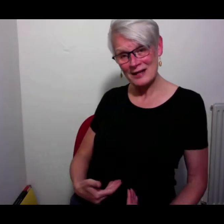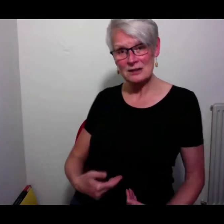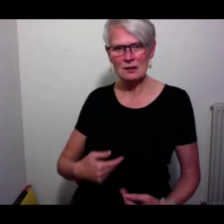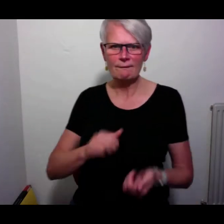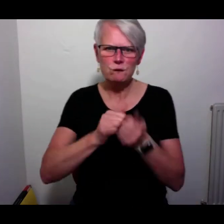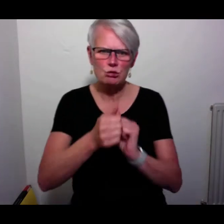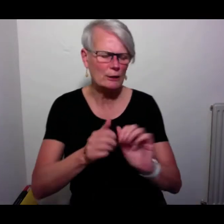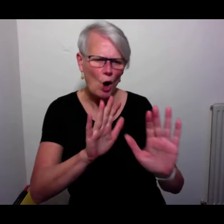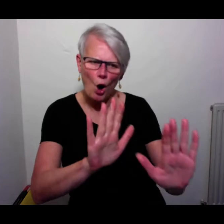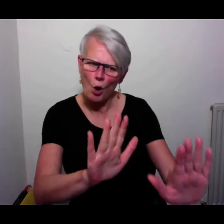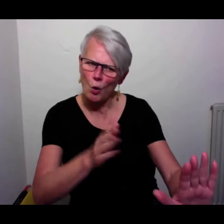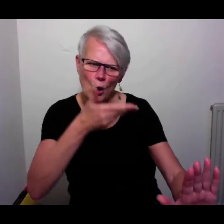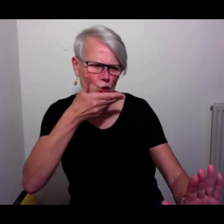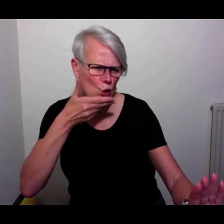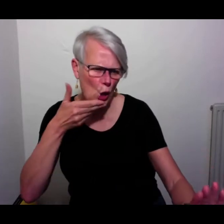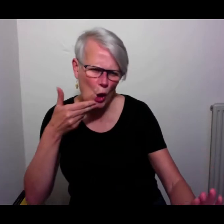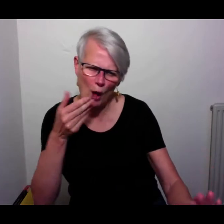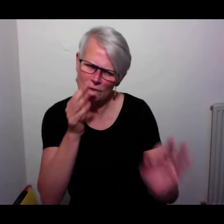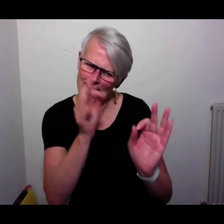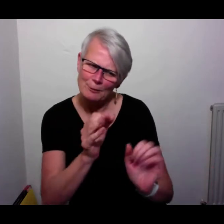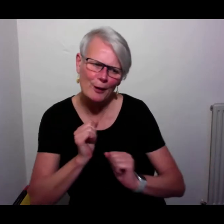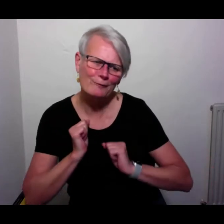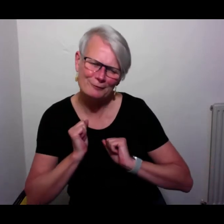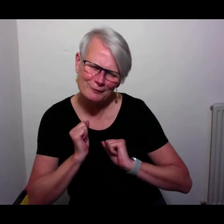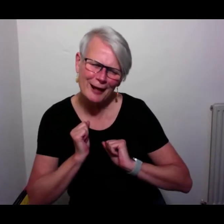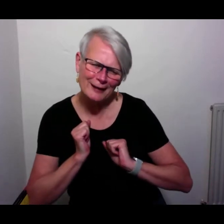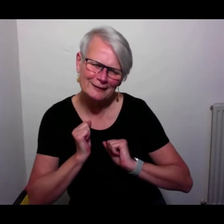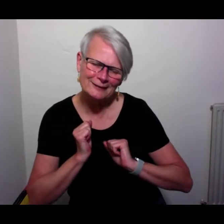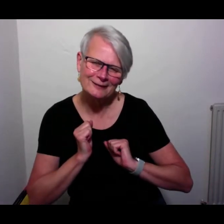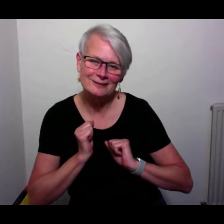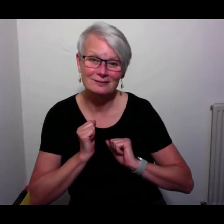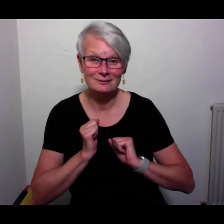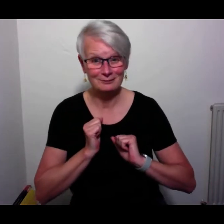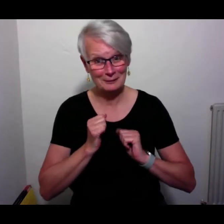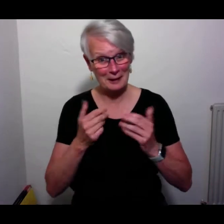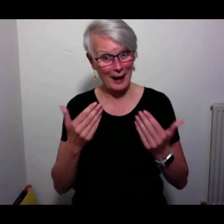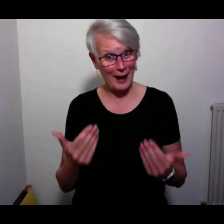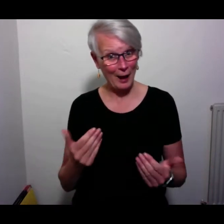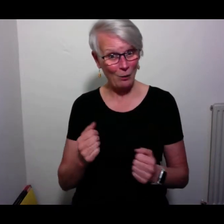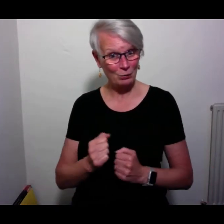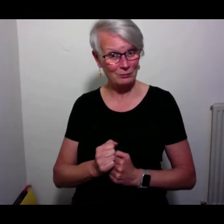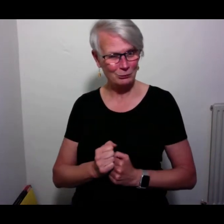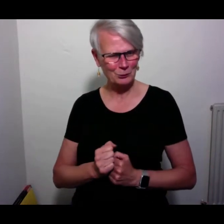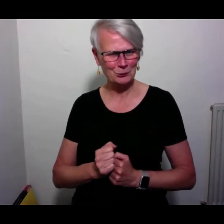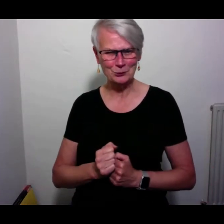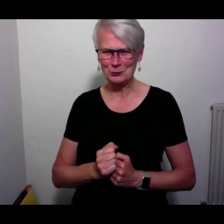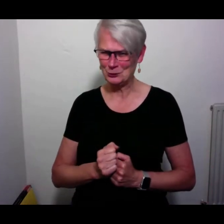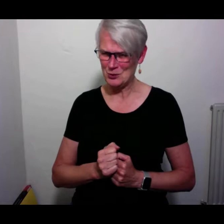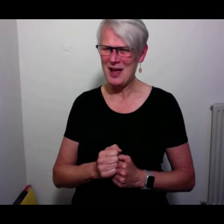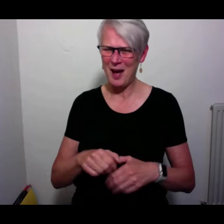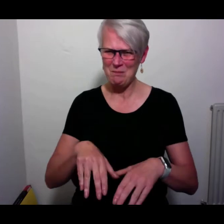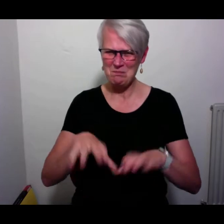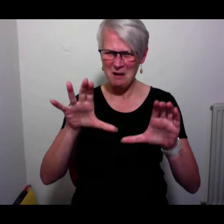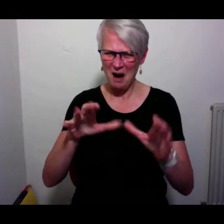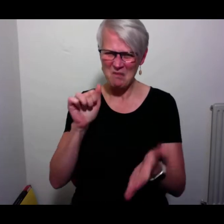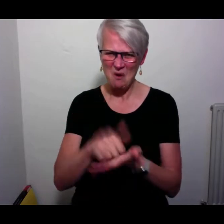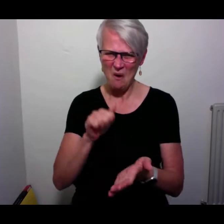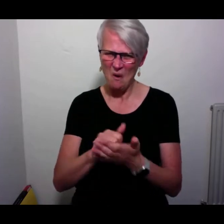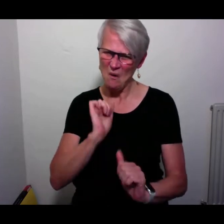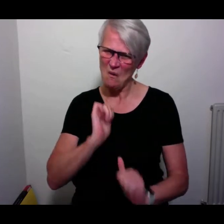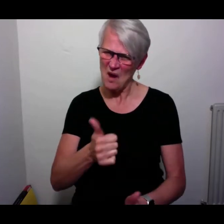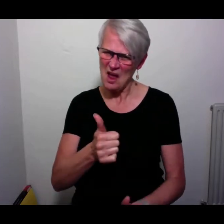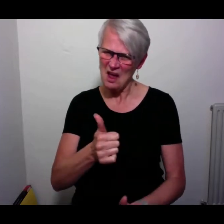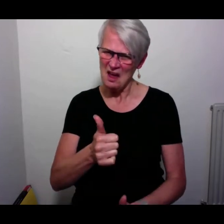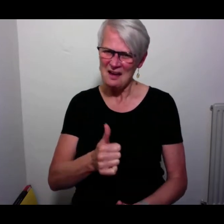and say, "No, you look perfect." Now though, ooh yeah, bootylicious.